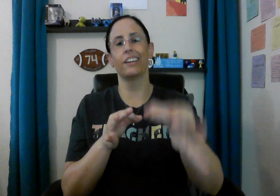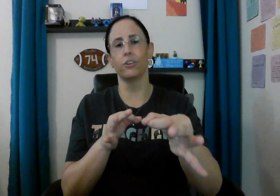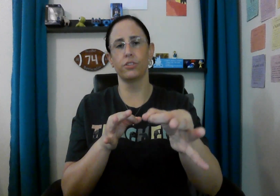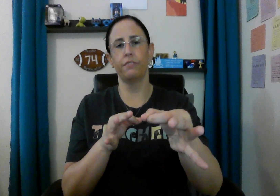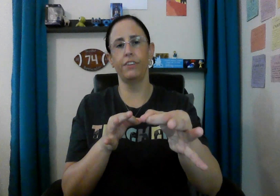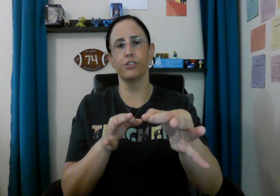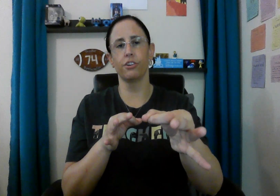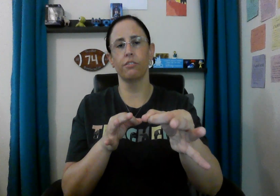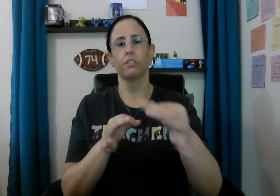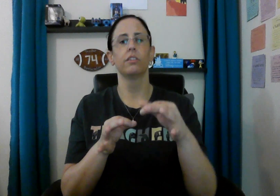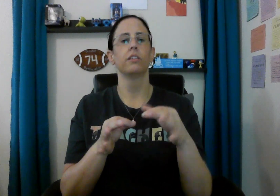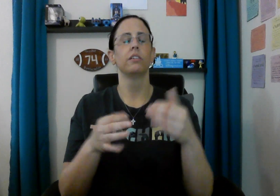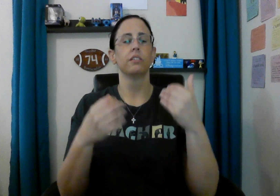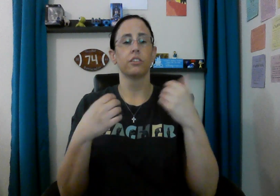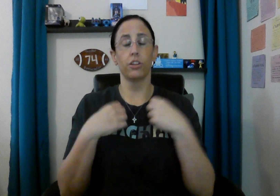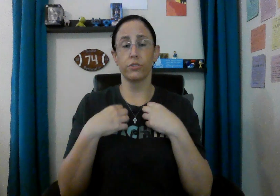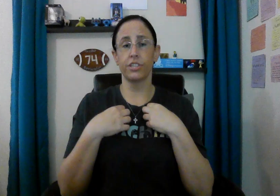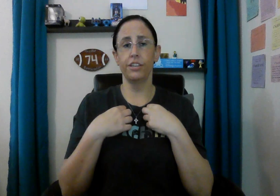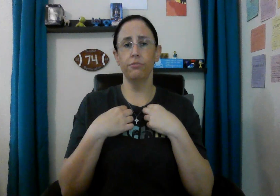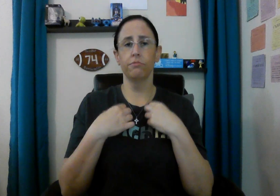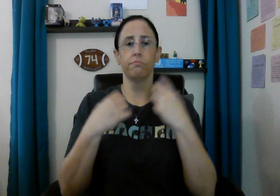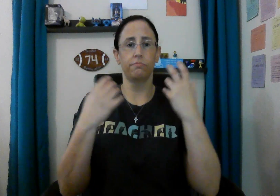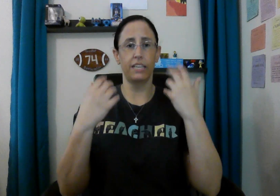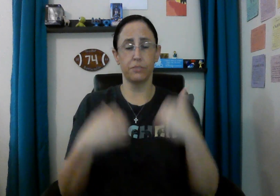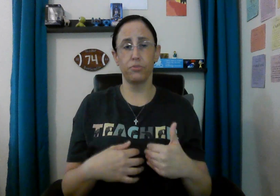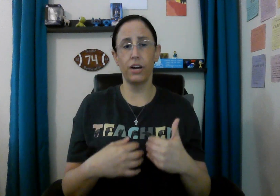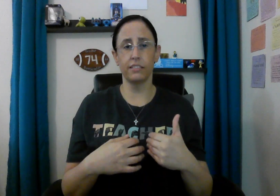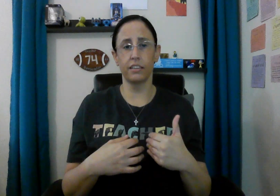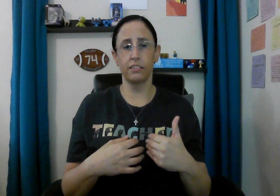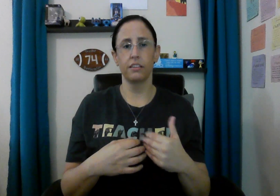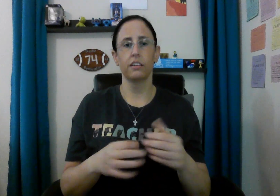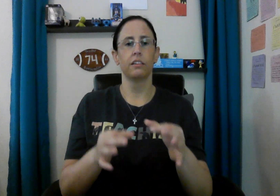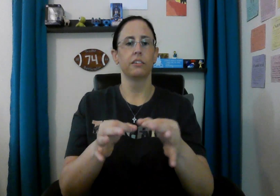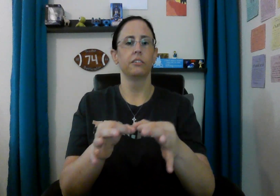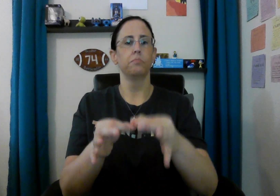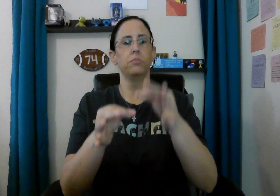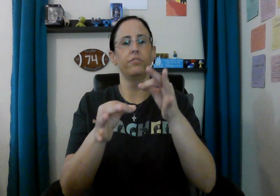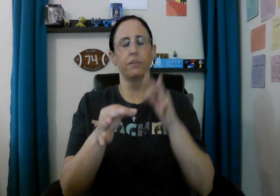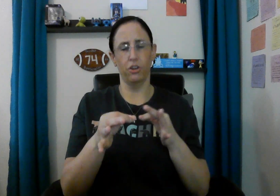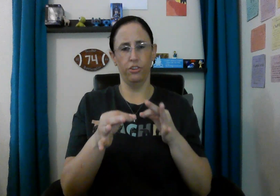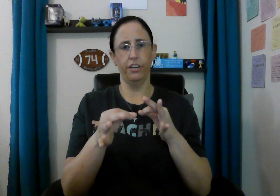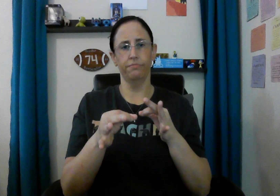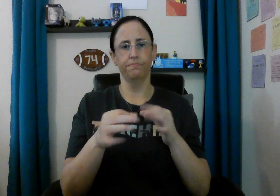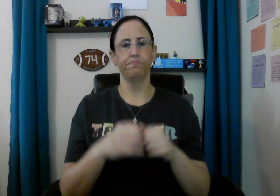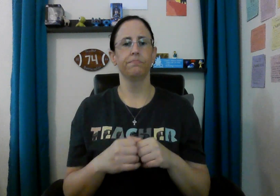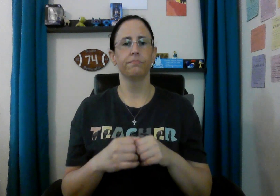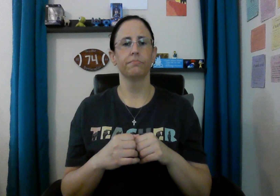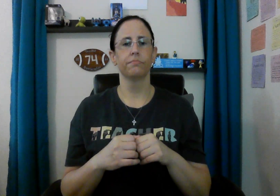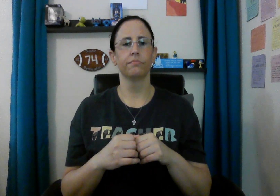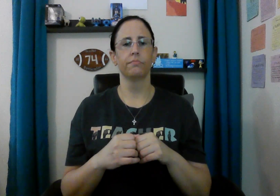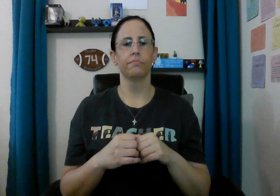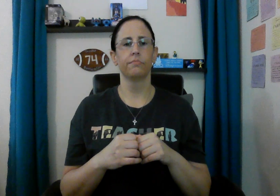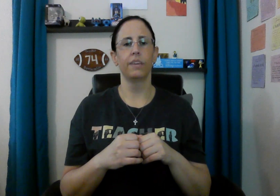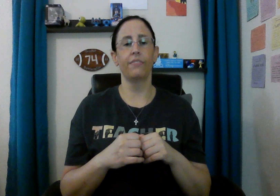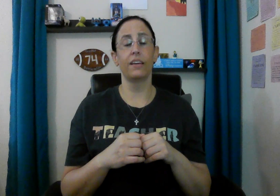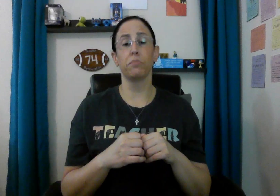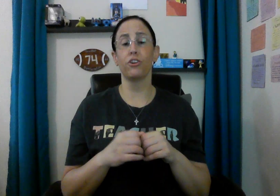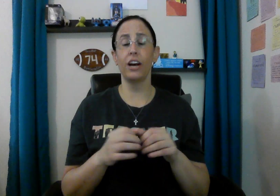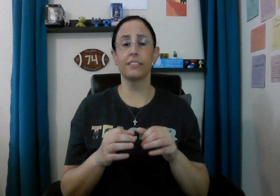goes to the future. Close to you is present, moved up earlier. And then